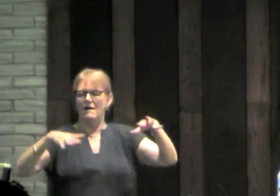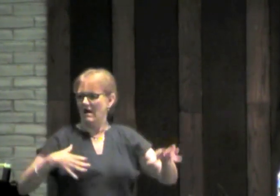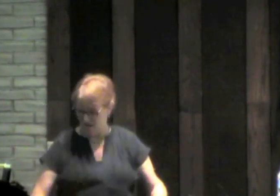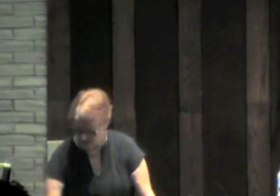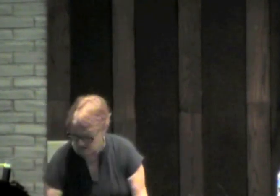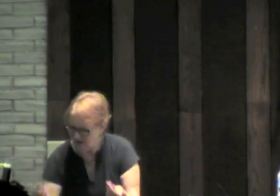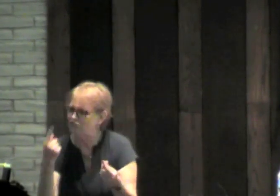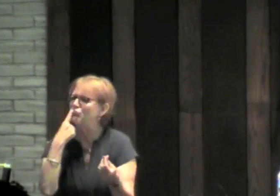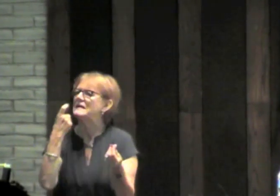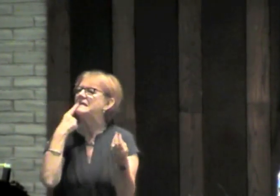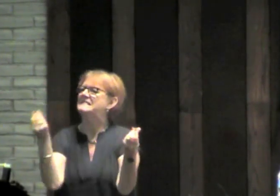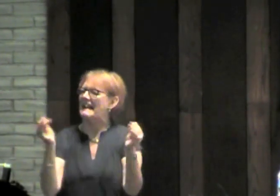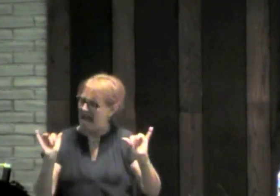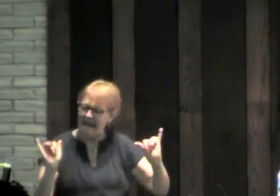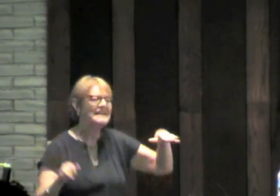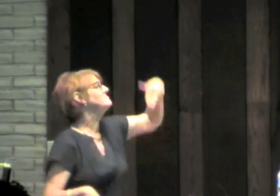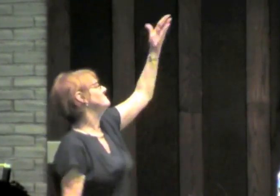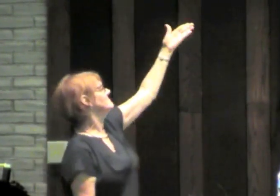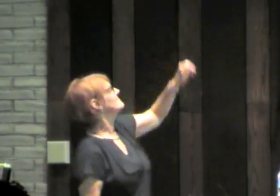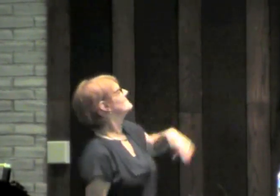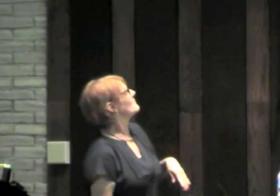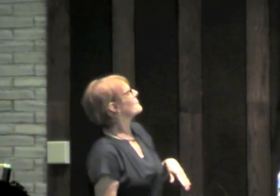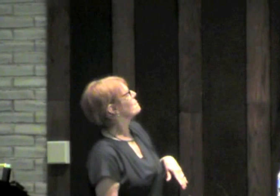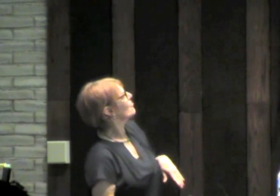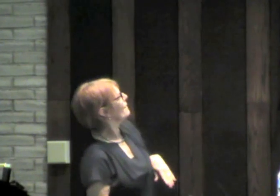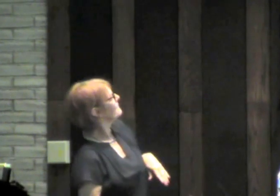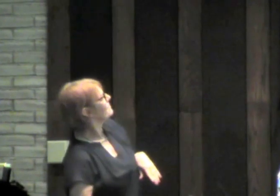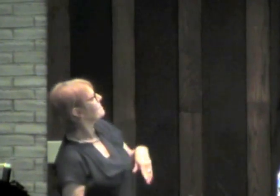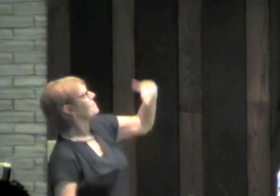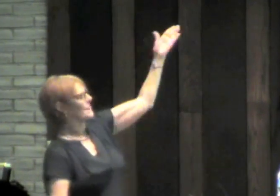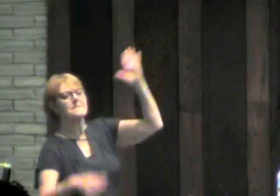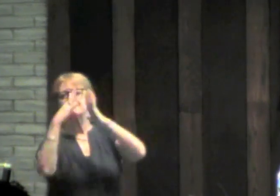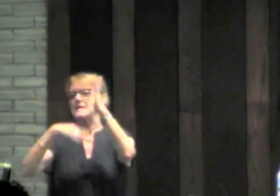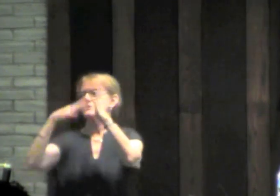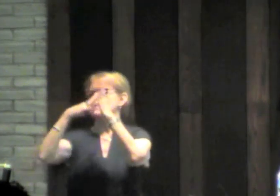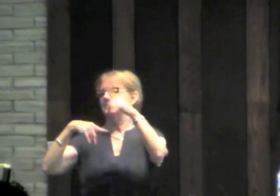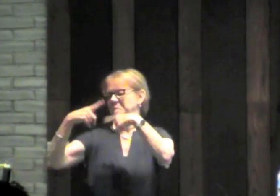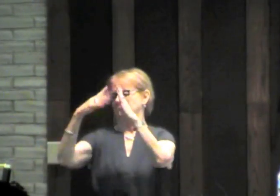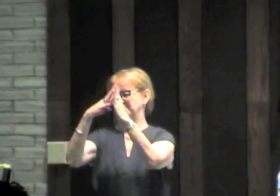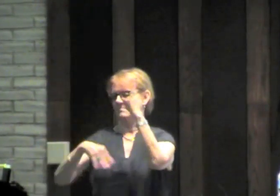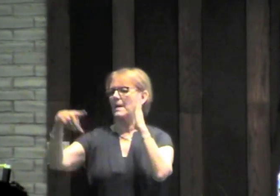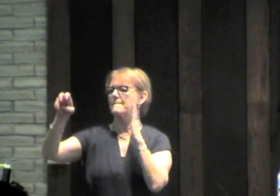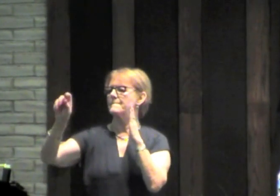to sightsee. And we could see that it had quite red sand. It was just very interesting. And here we have Petra.